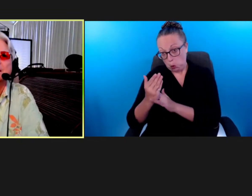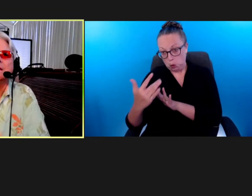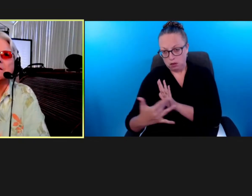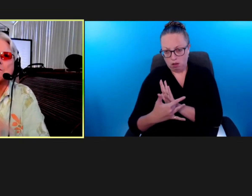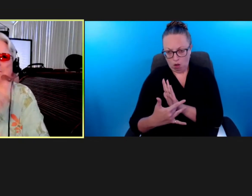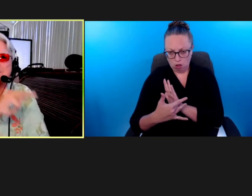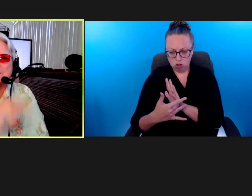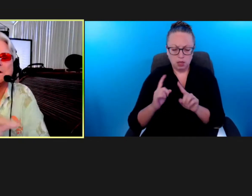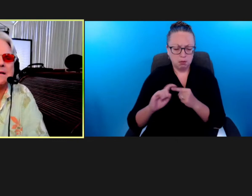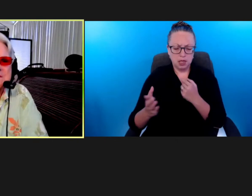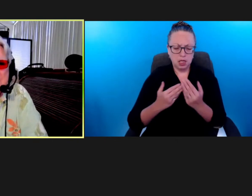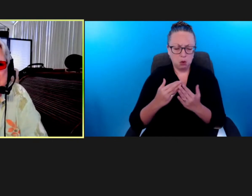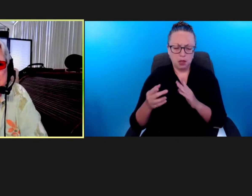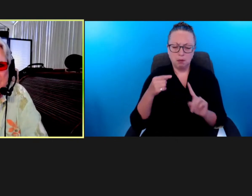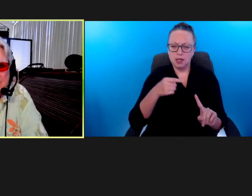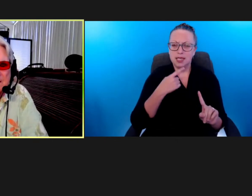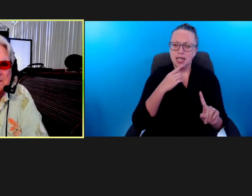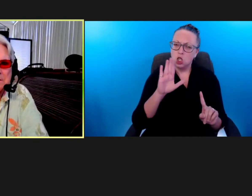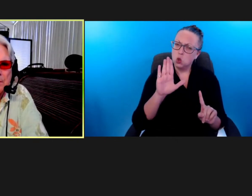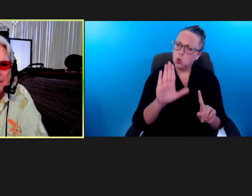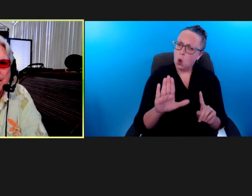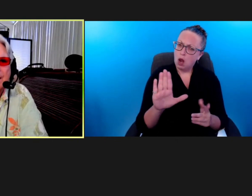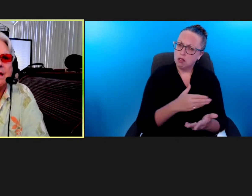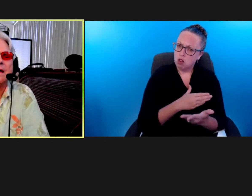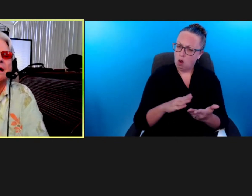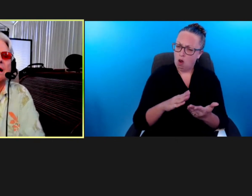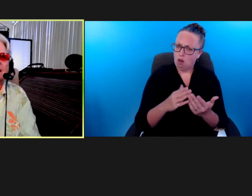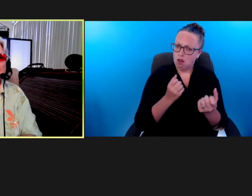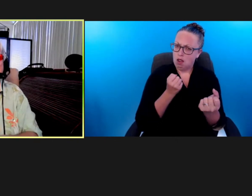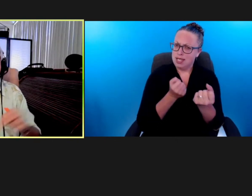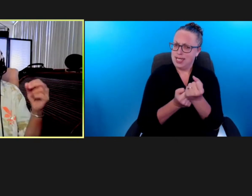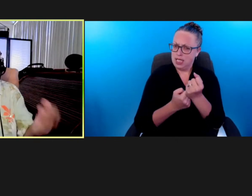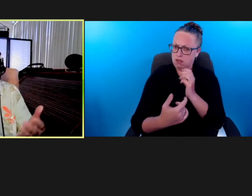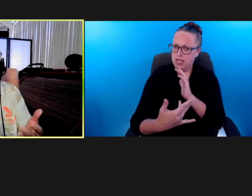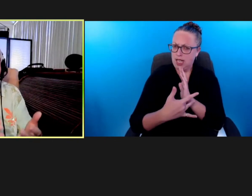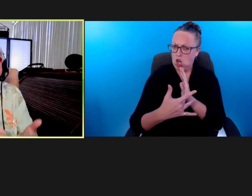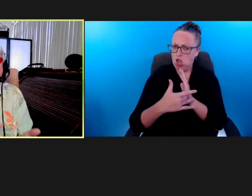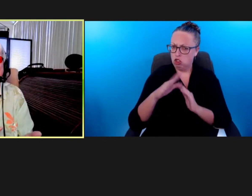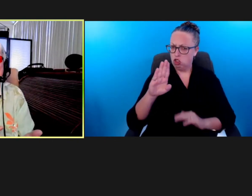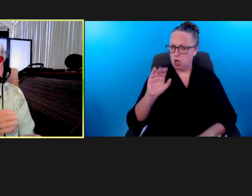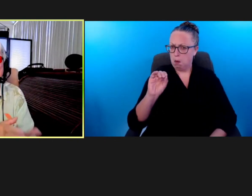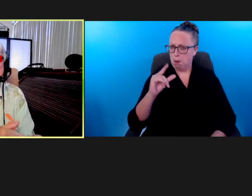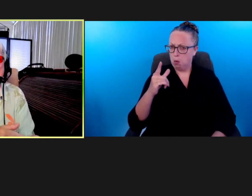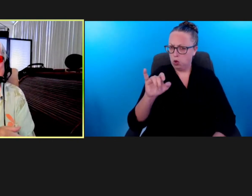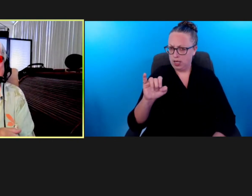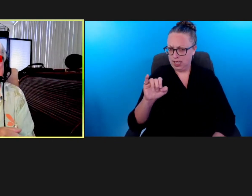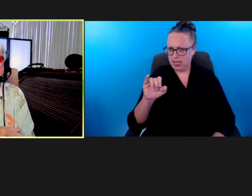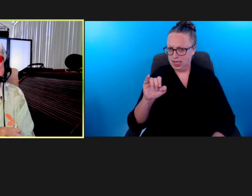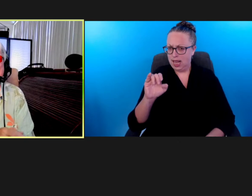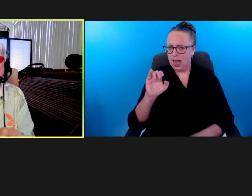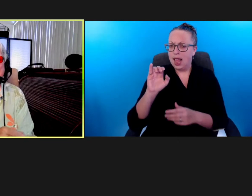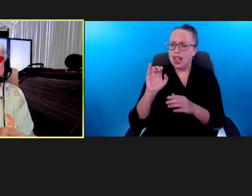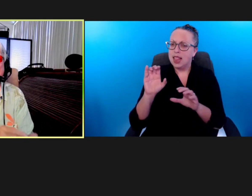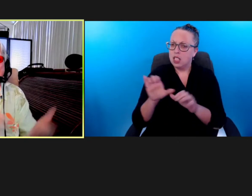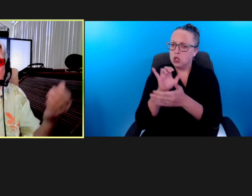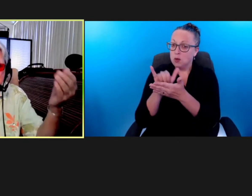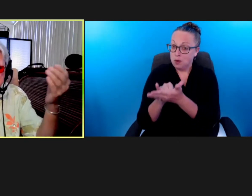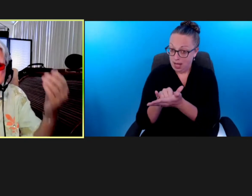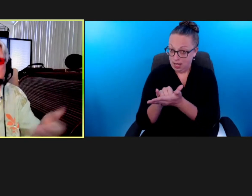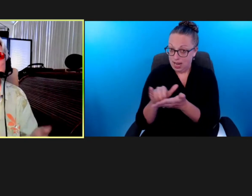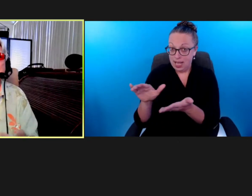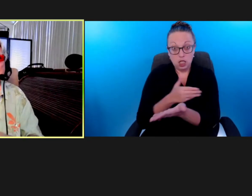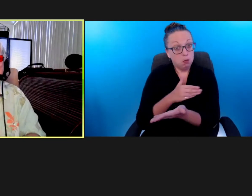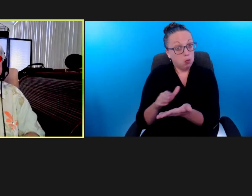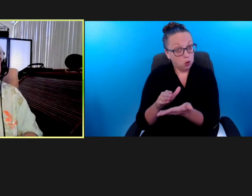said, your song, Assistive Technology Boogie, let's produce that as a music animation. I